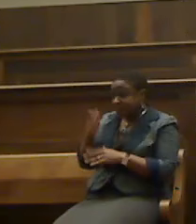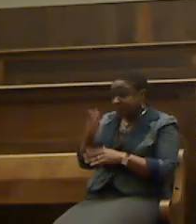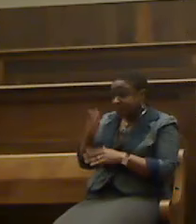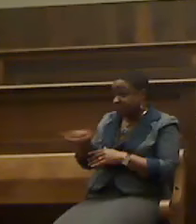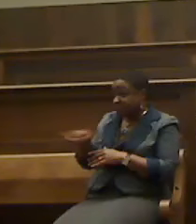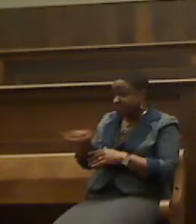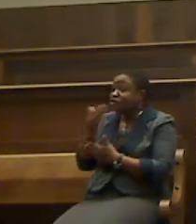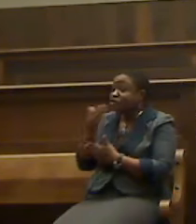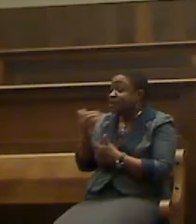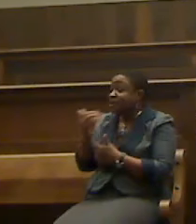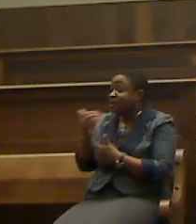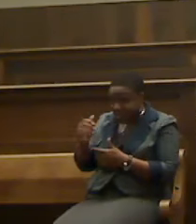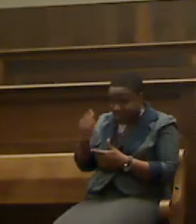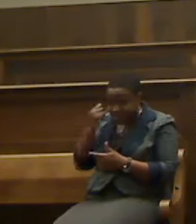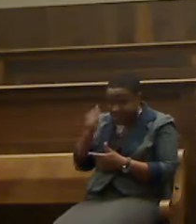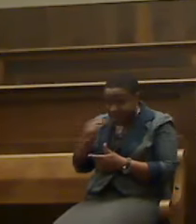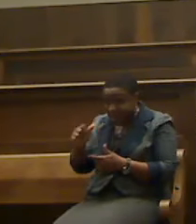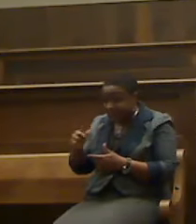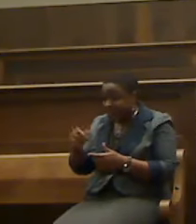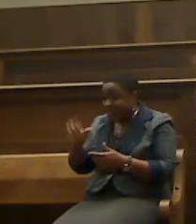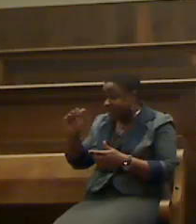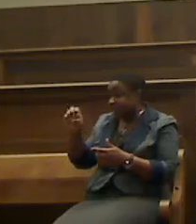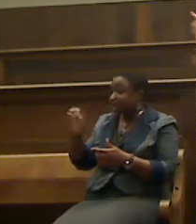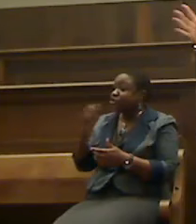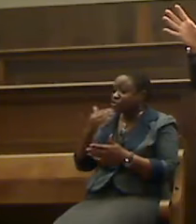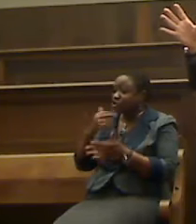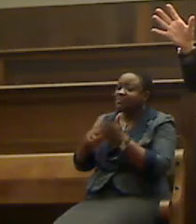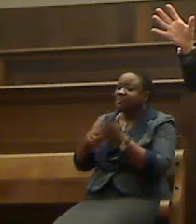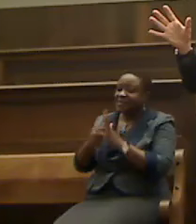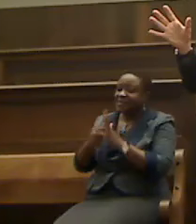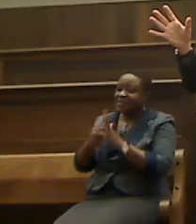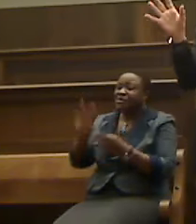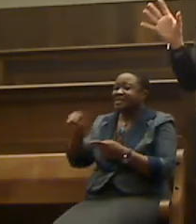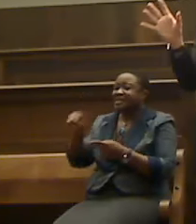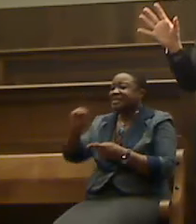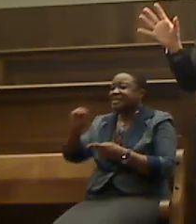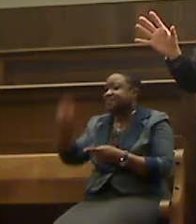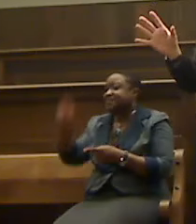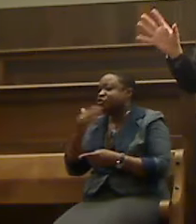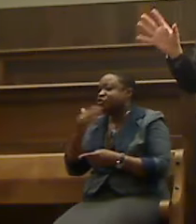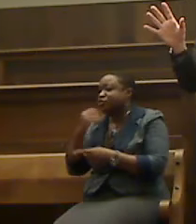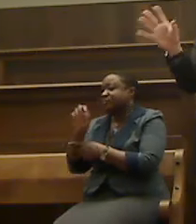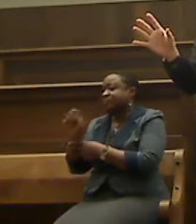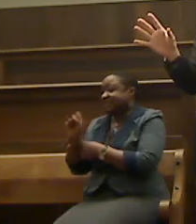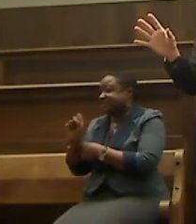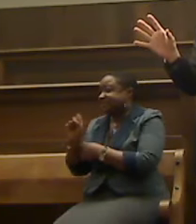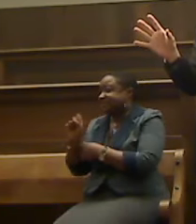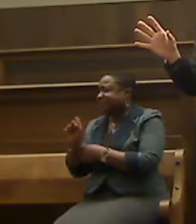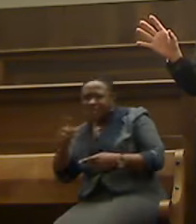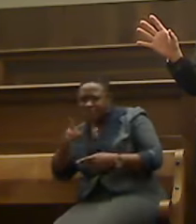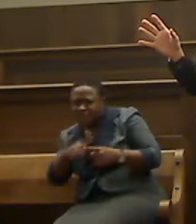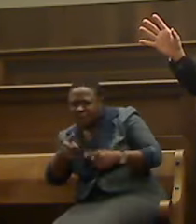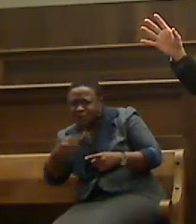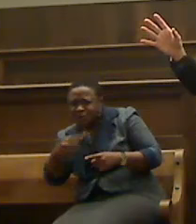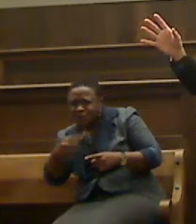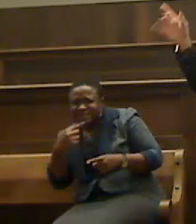doesn't say cane sugar, it's between 50 and 60%, I'm told, sugar beets, derived sugar.